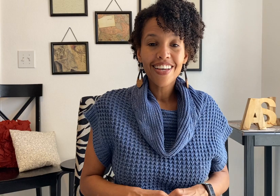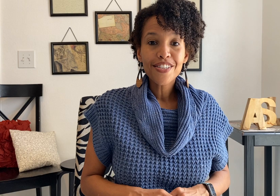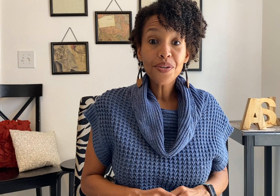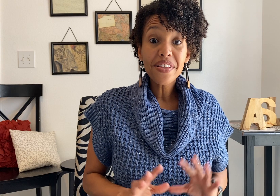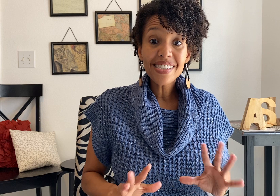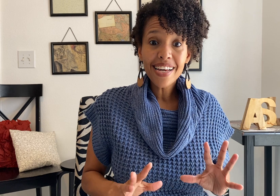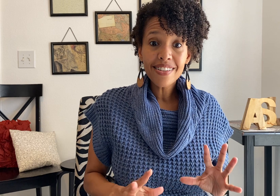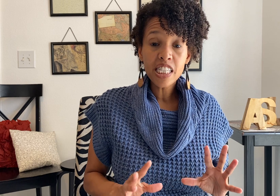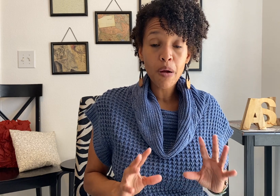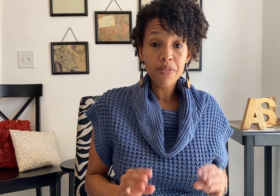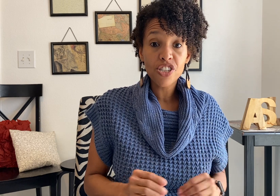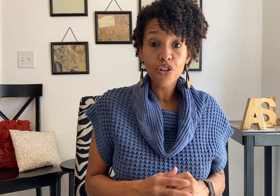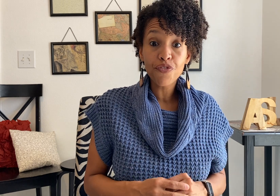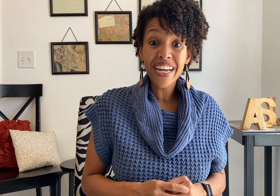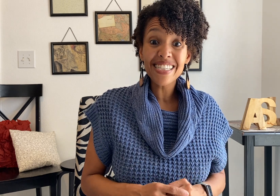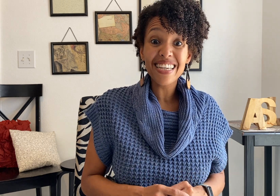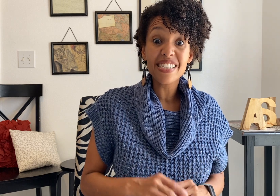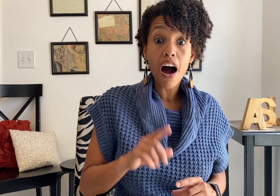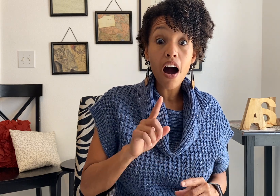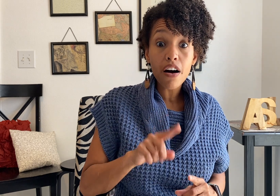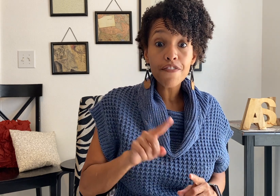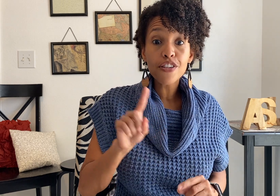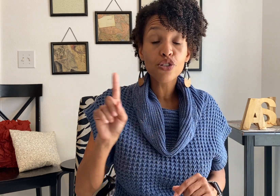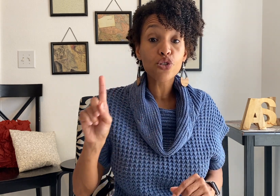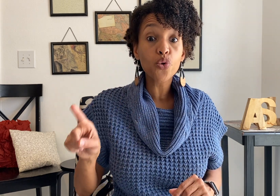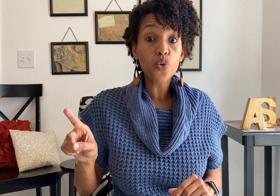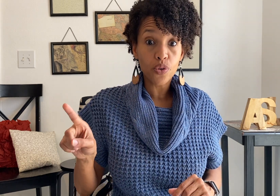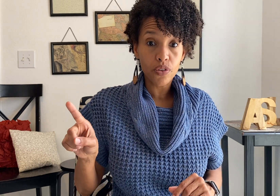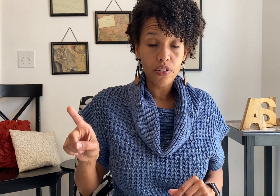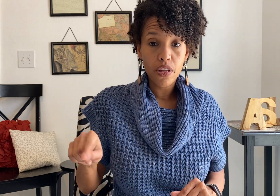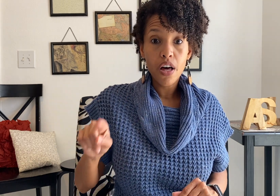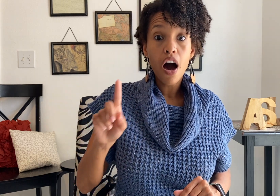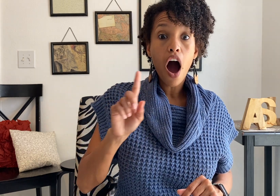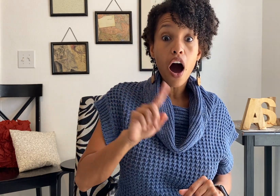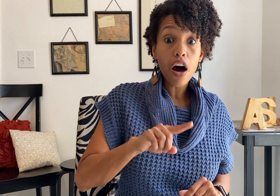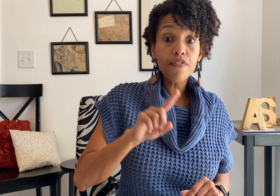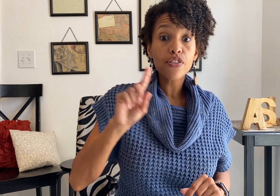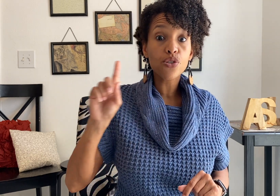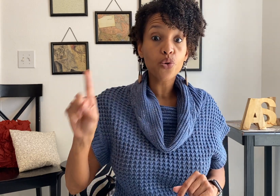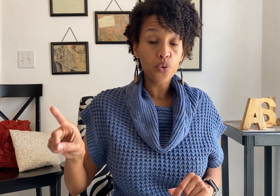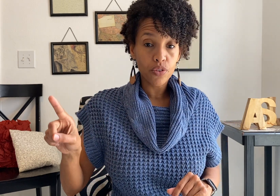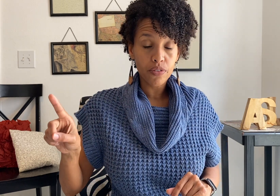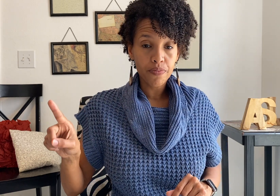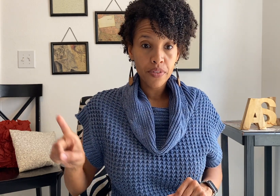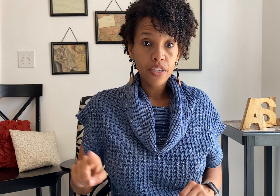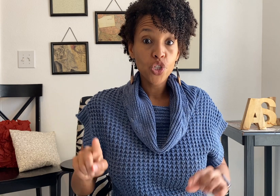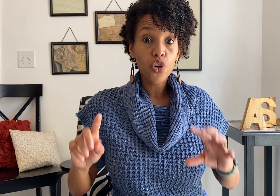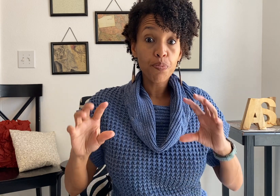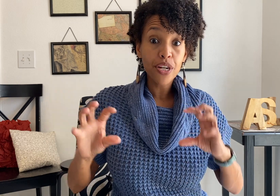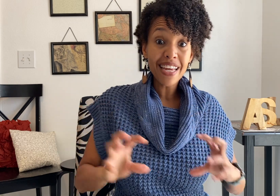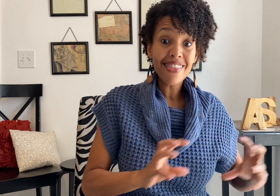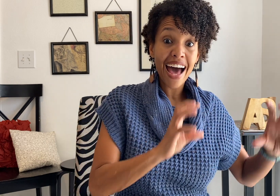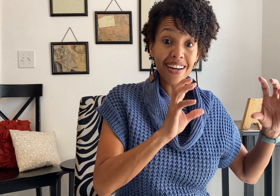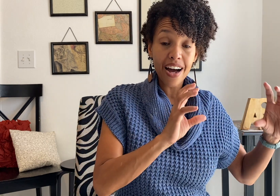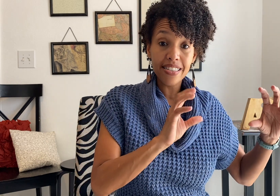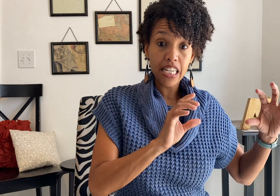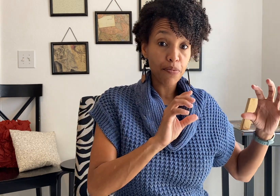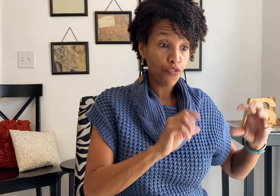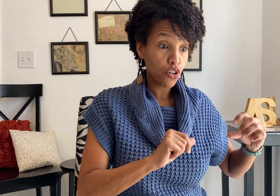So this sentence, the prepositional phrase, is of school. Of school. So we're putting that concept